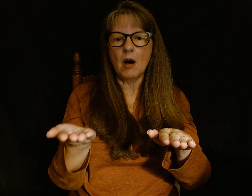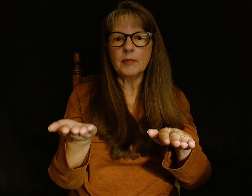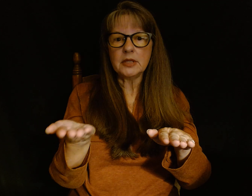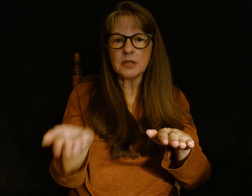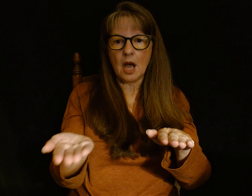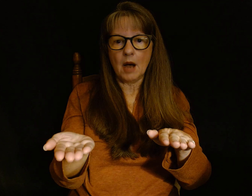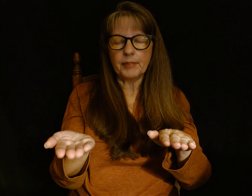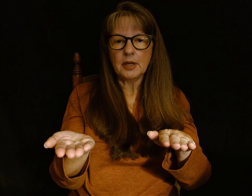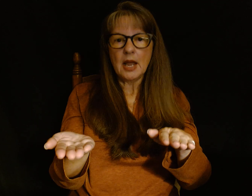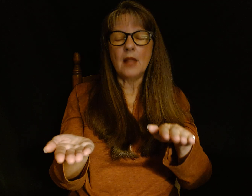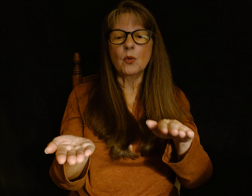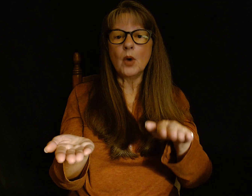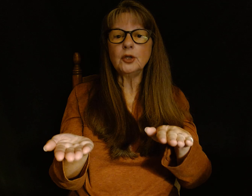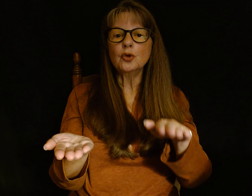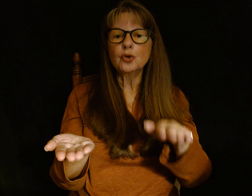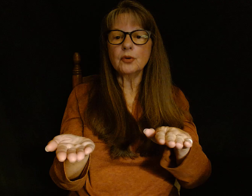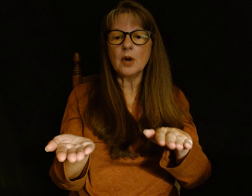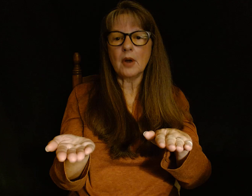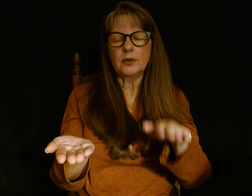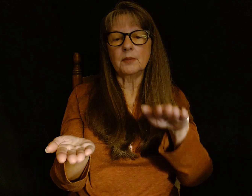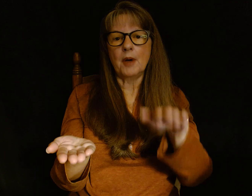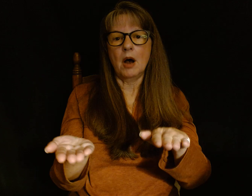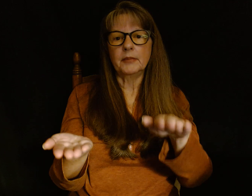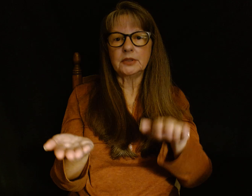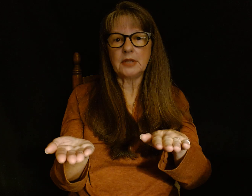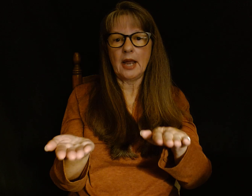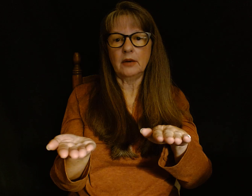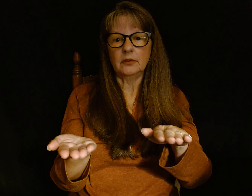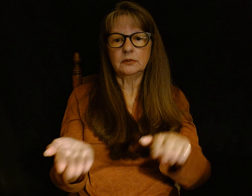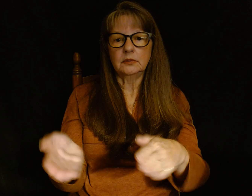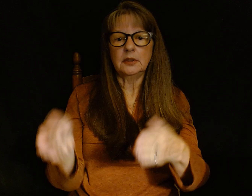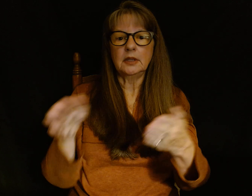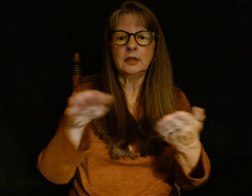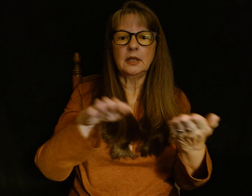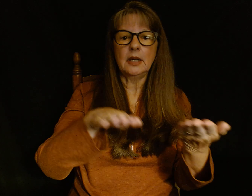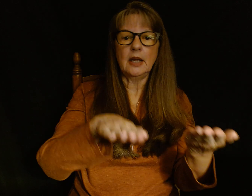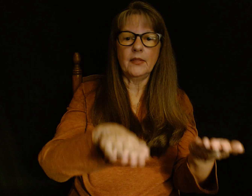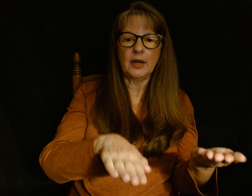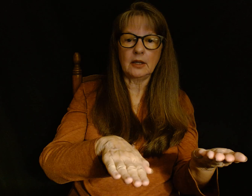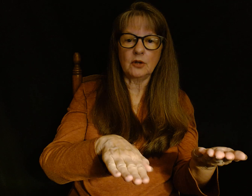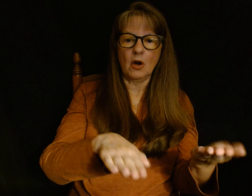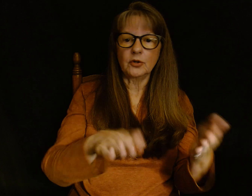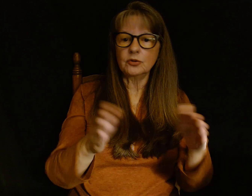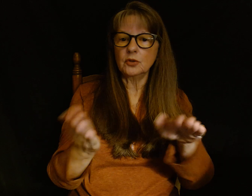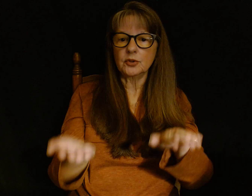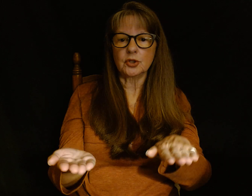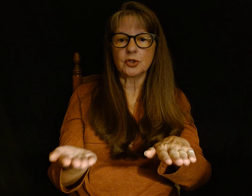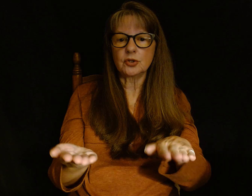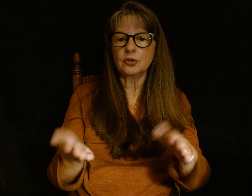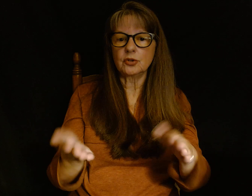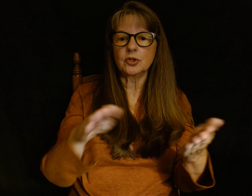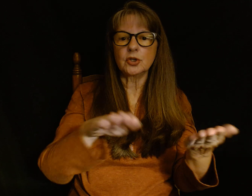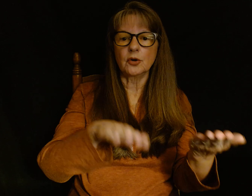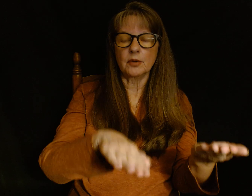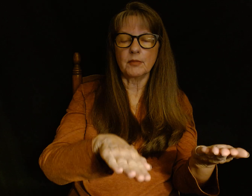is up. And the one you do not write with, the palm is down. And then all you do is just turn them